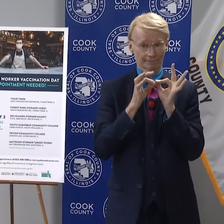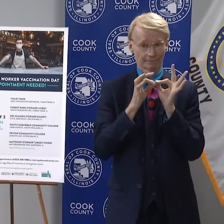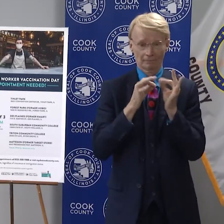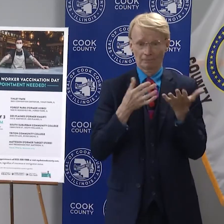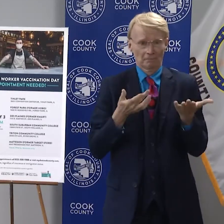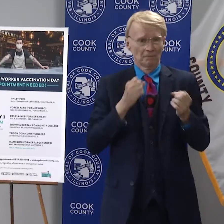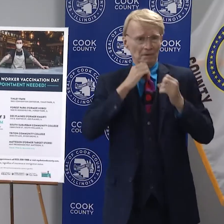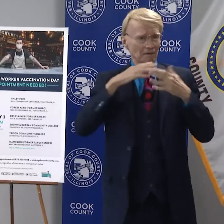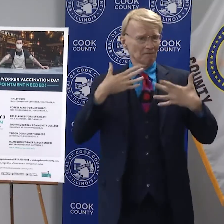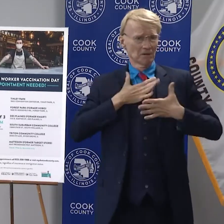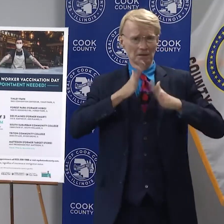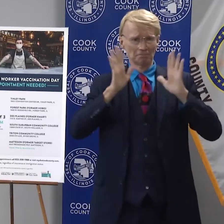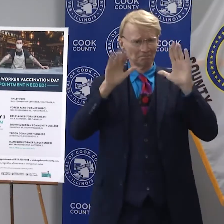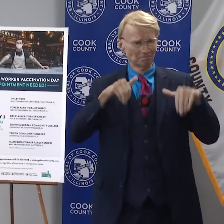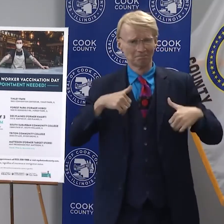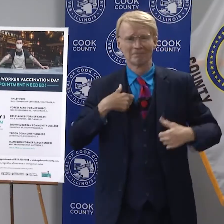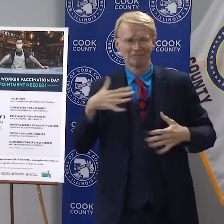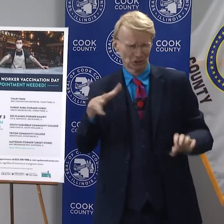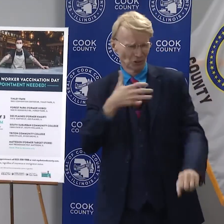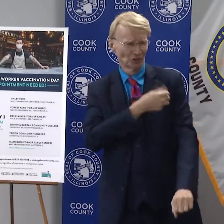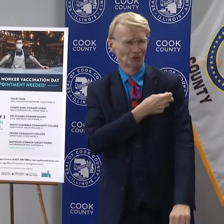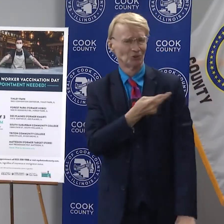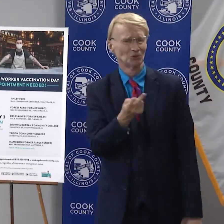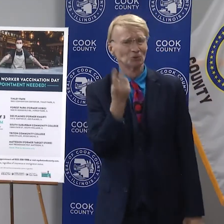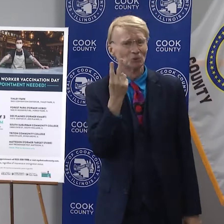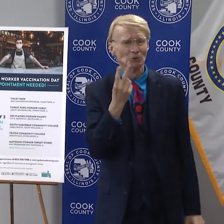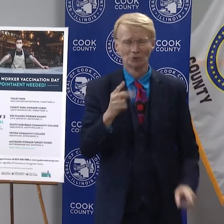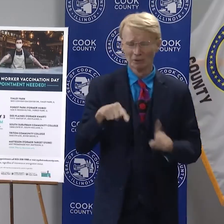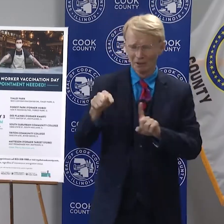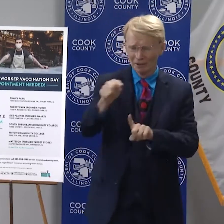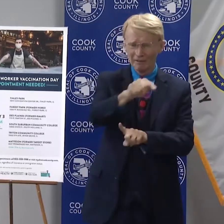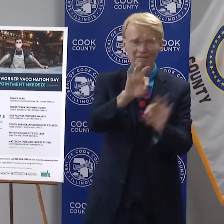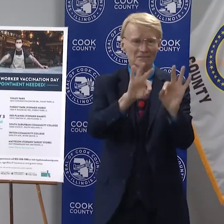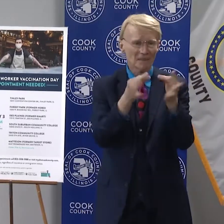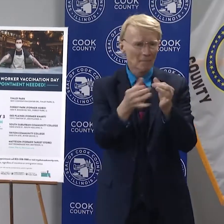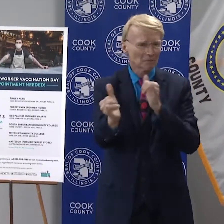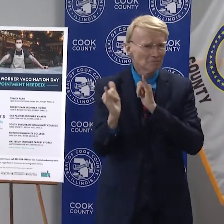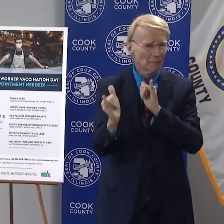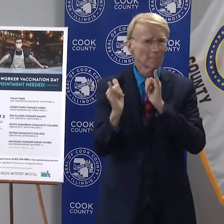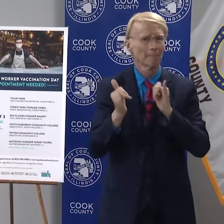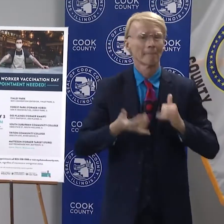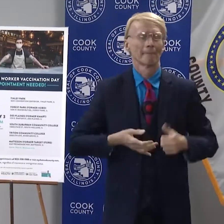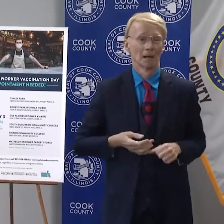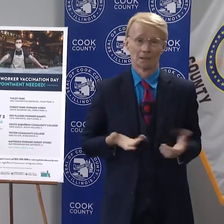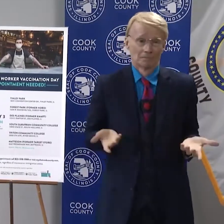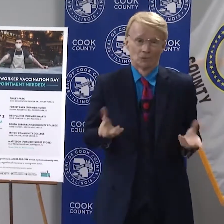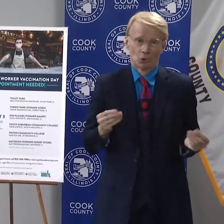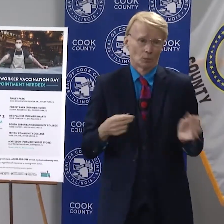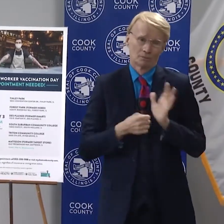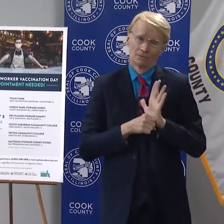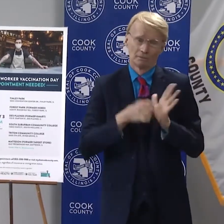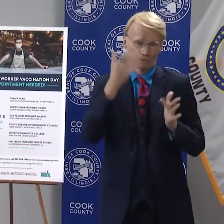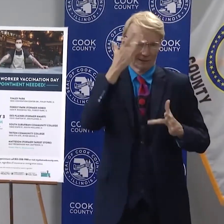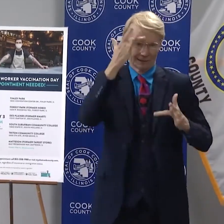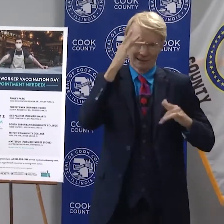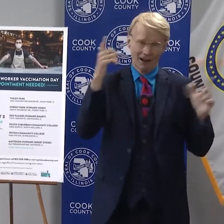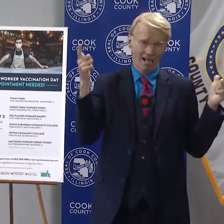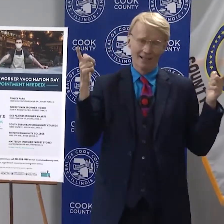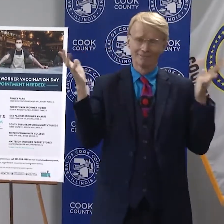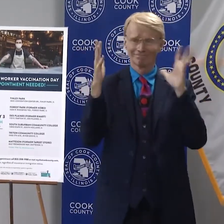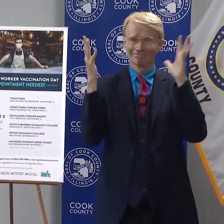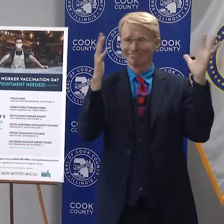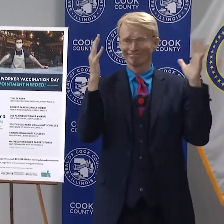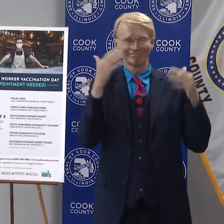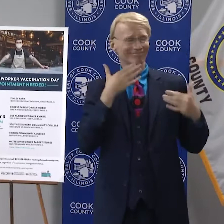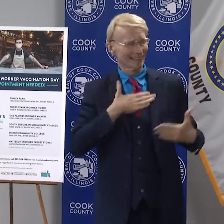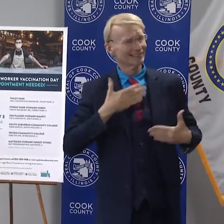to lose. I got my two shots already. My family got two shots, and we have no symptoms at all. So please do